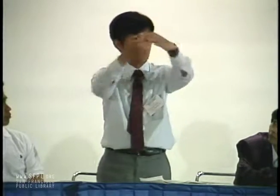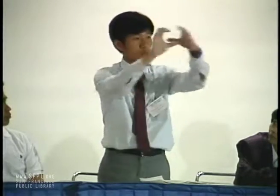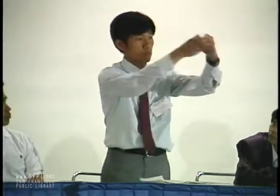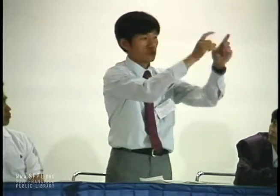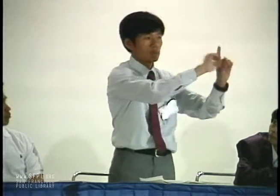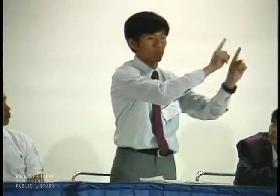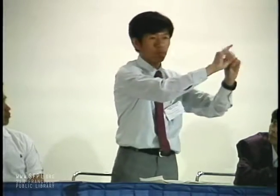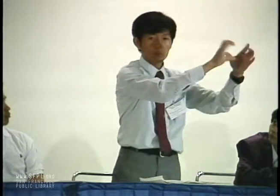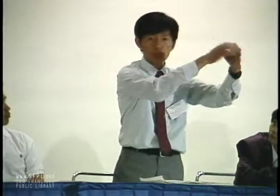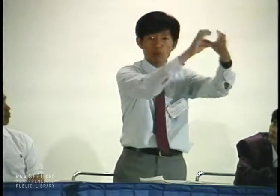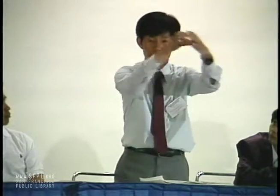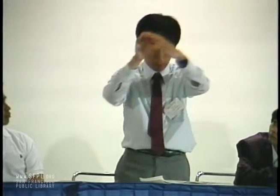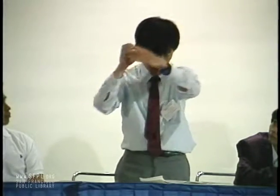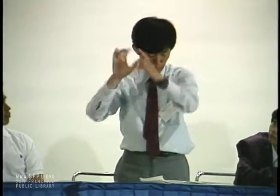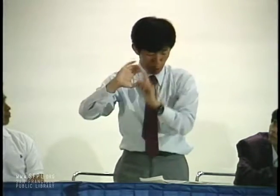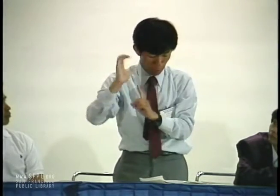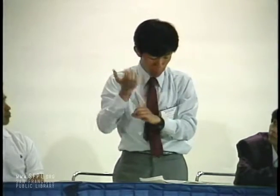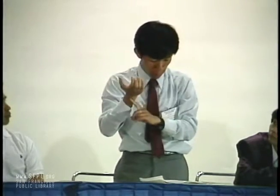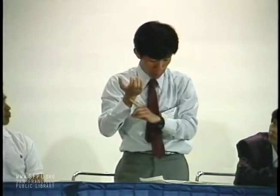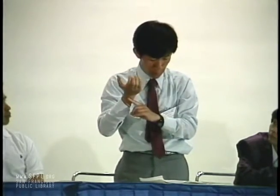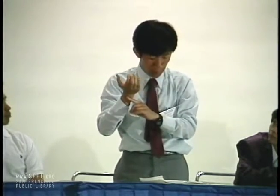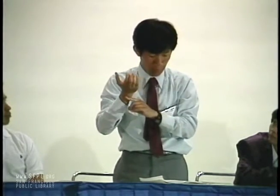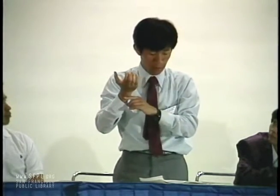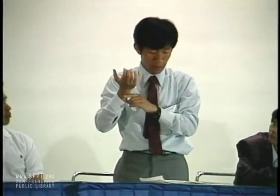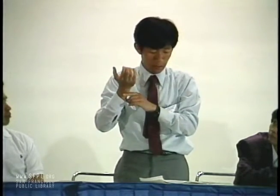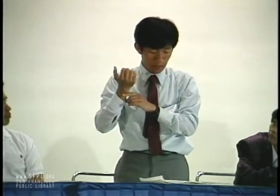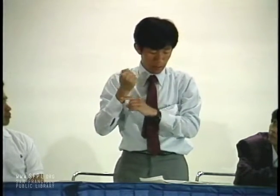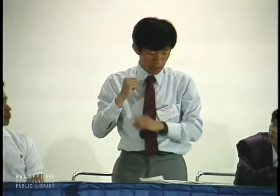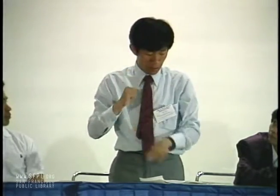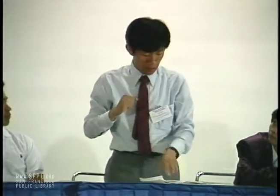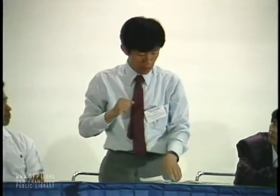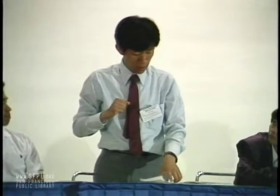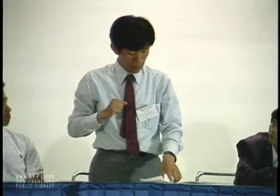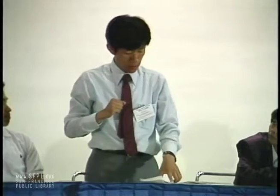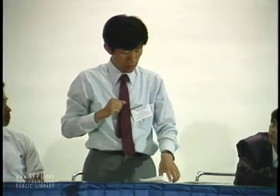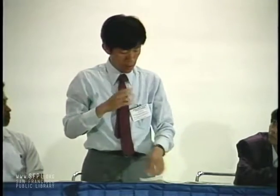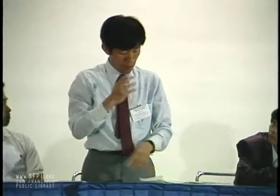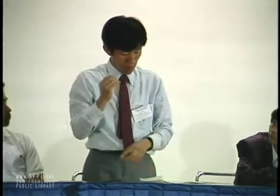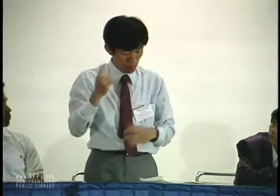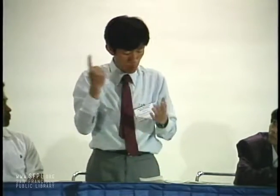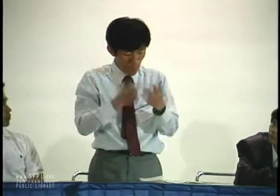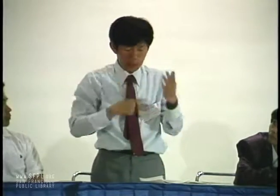But the different ethnic groups as well, and the cultures represented there.